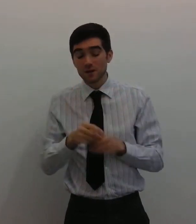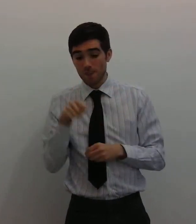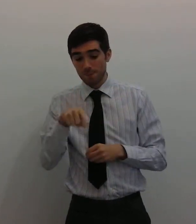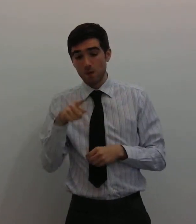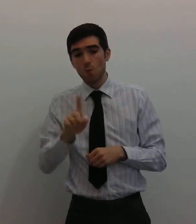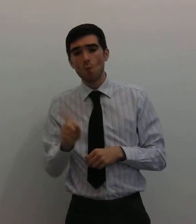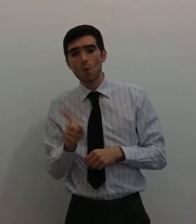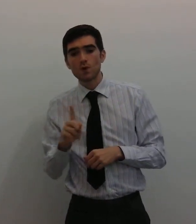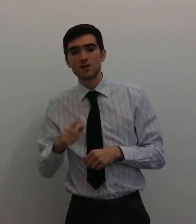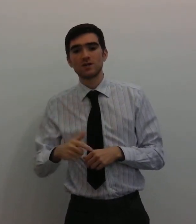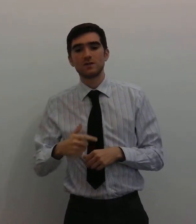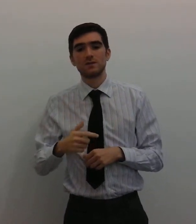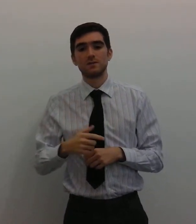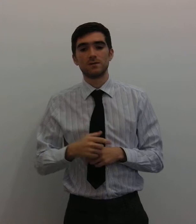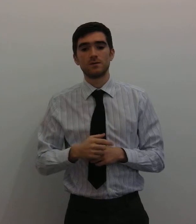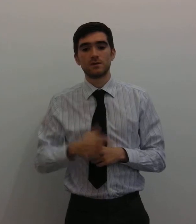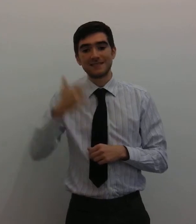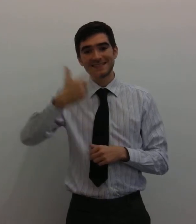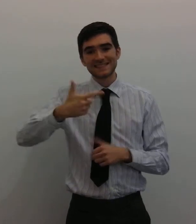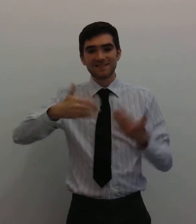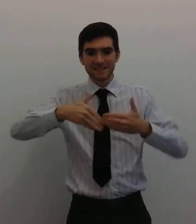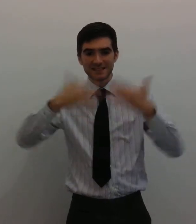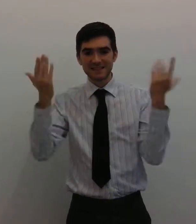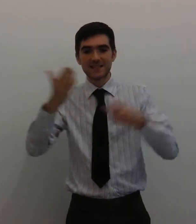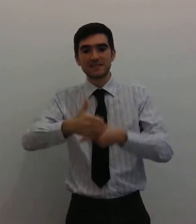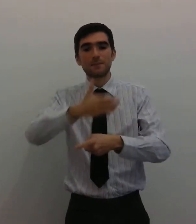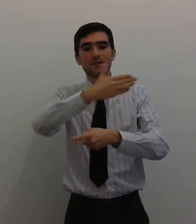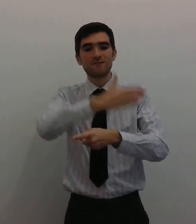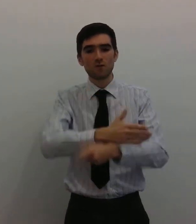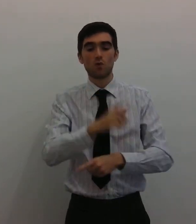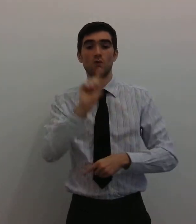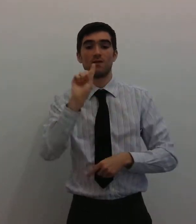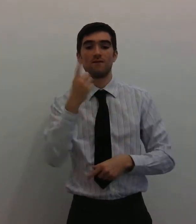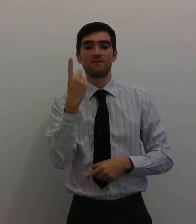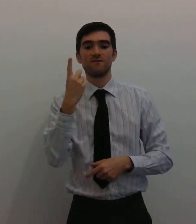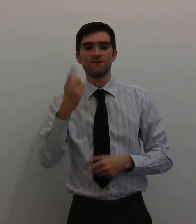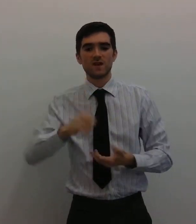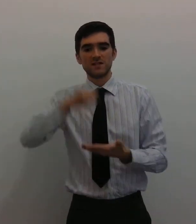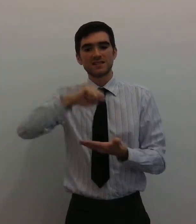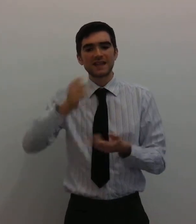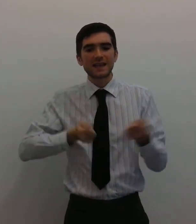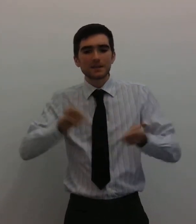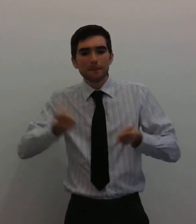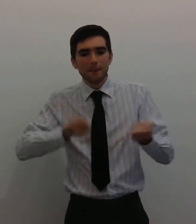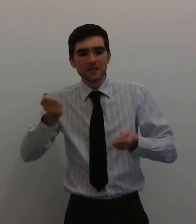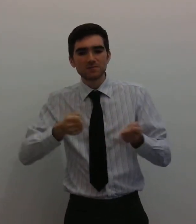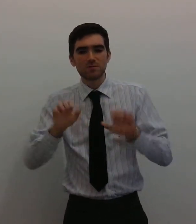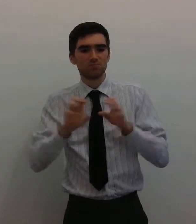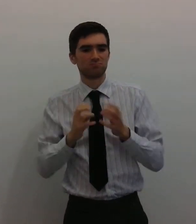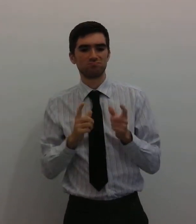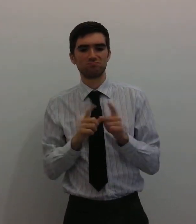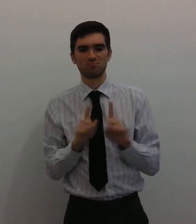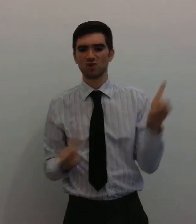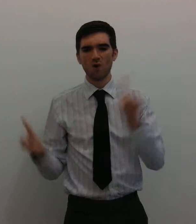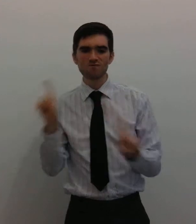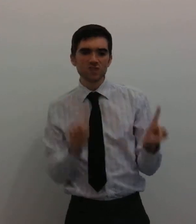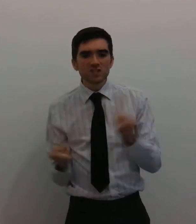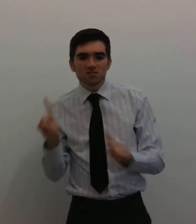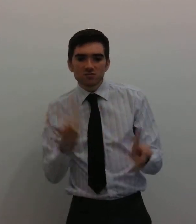days before the first case management conference. The second key date